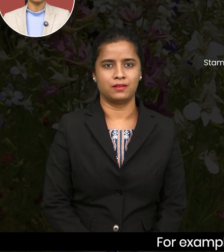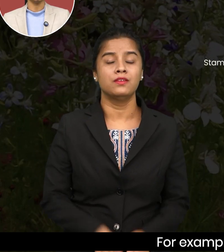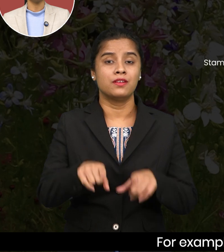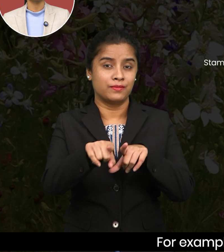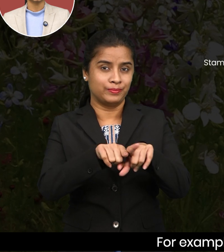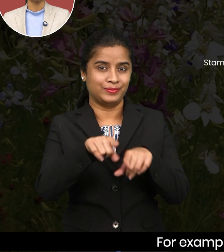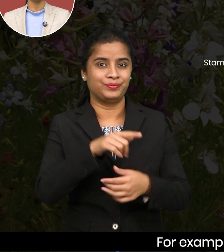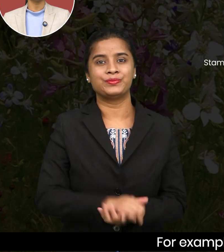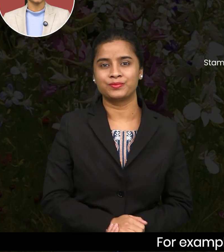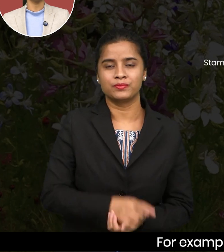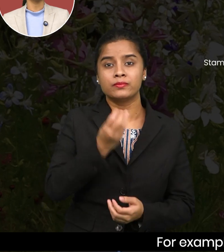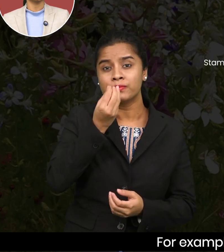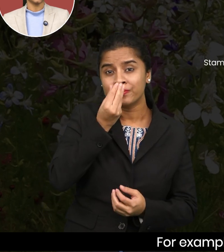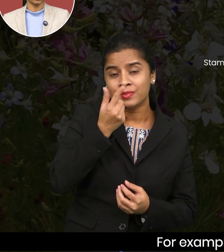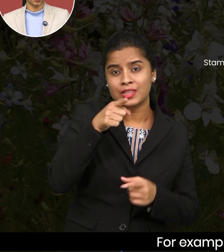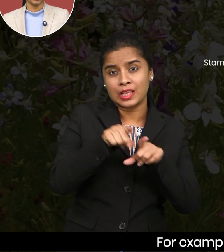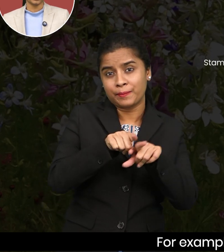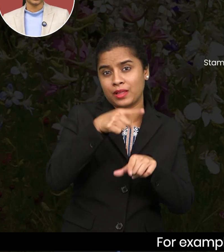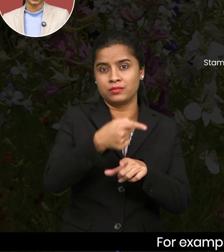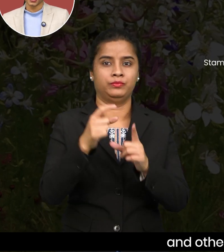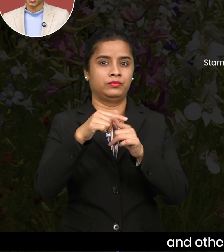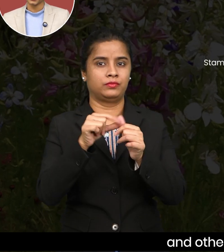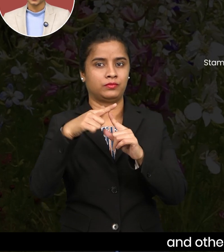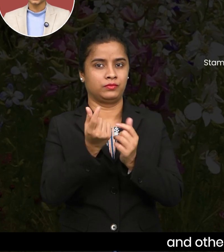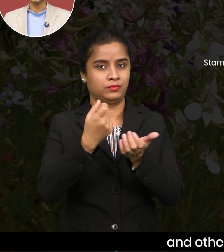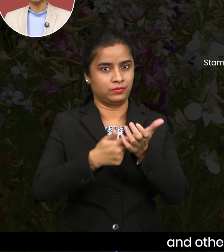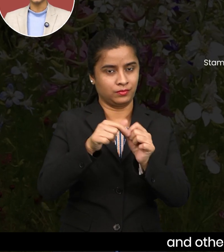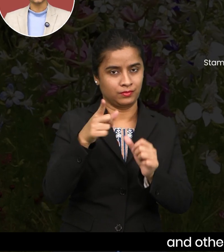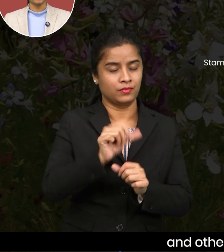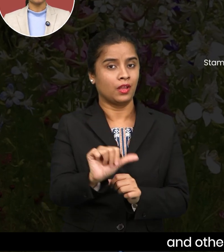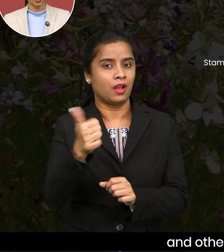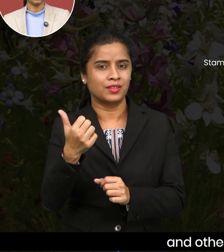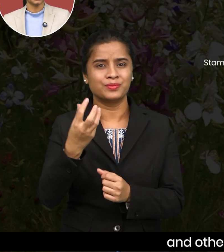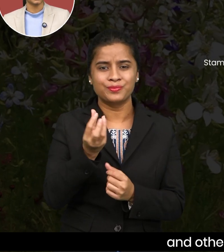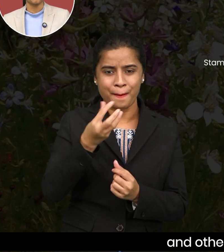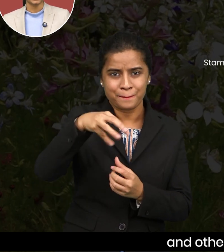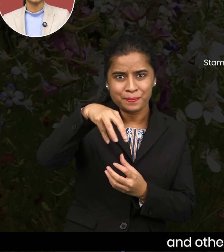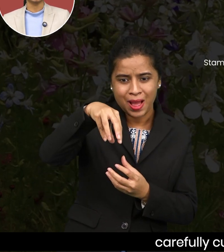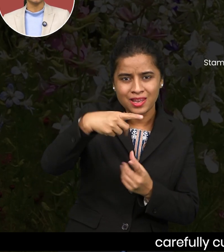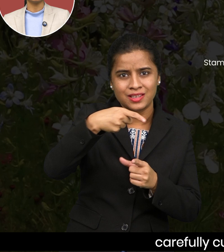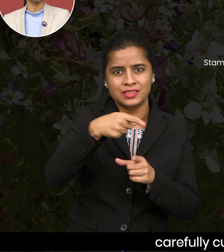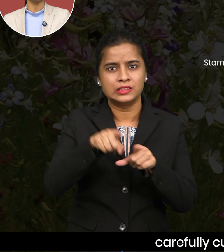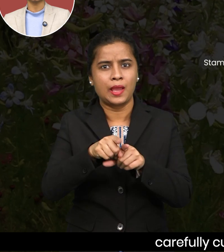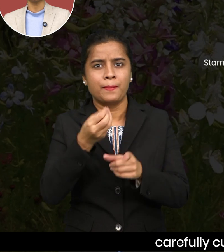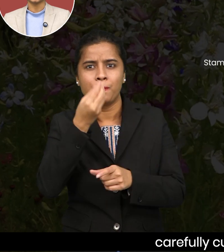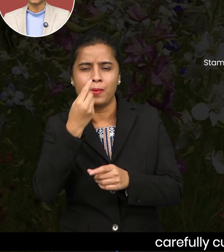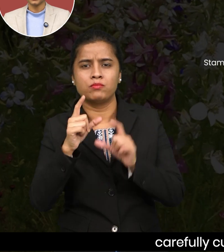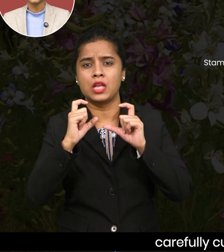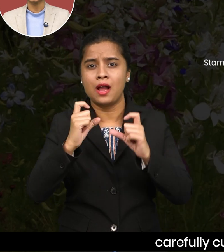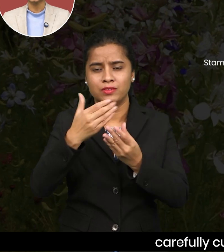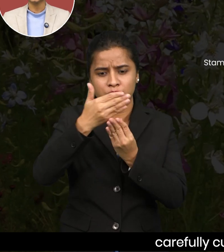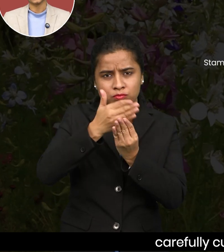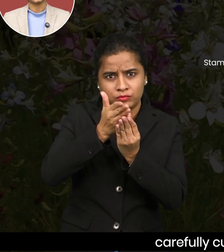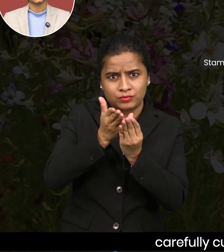For example, in flowers like datura and other bell-shaped flowers, carefully cut the